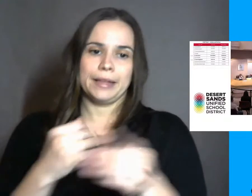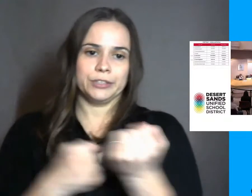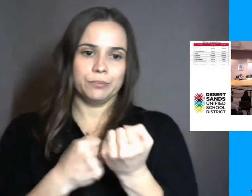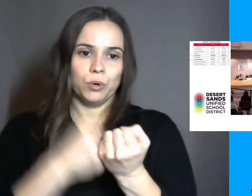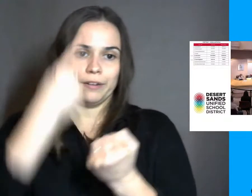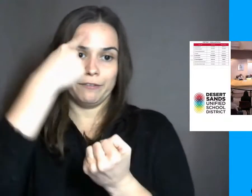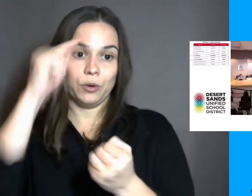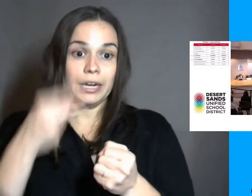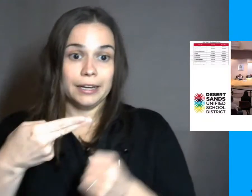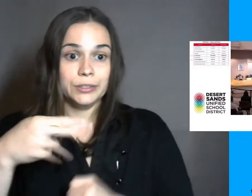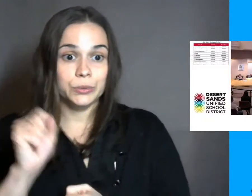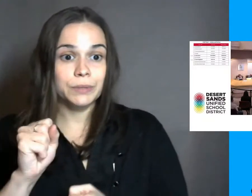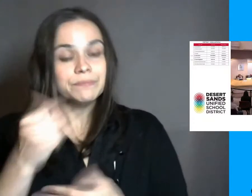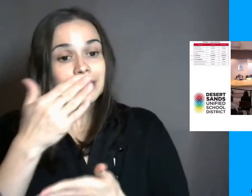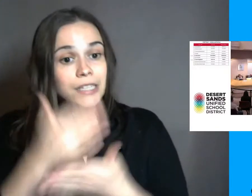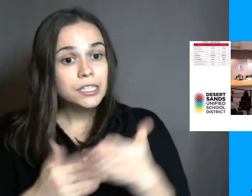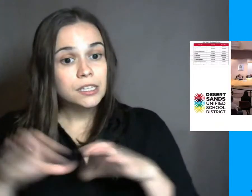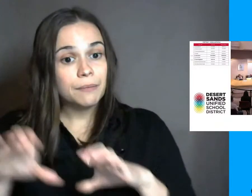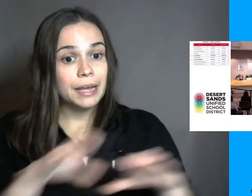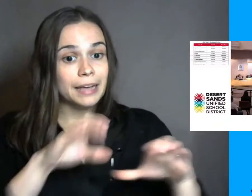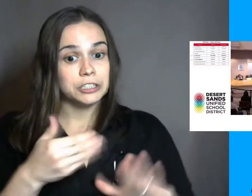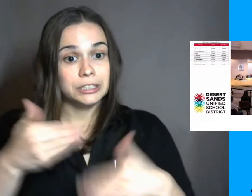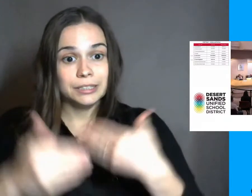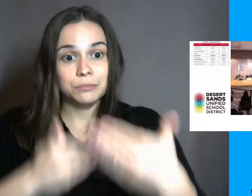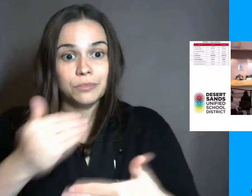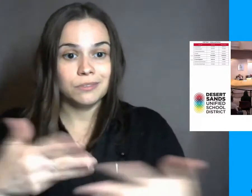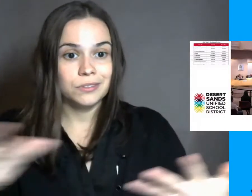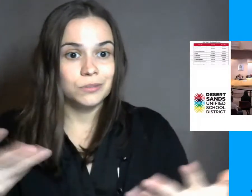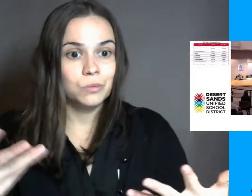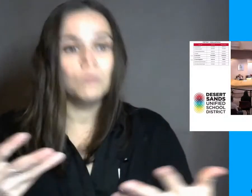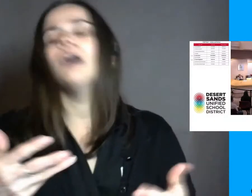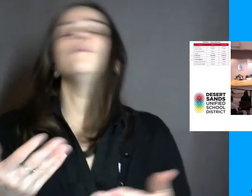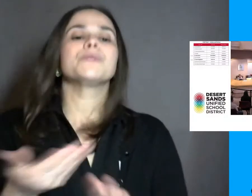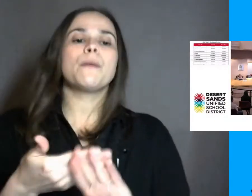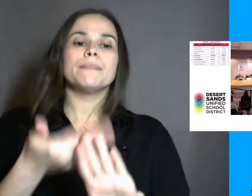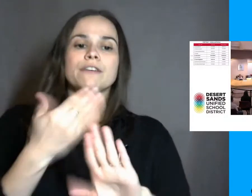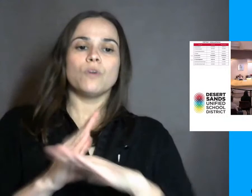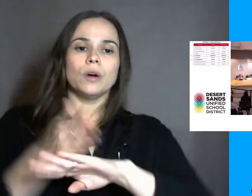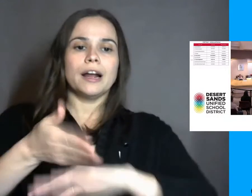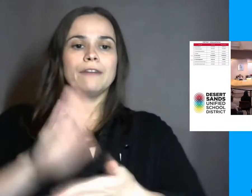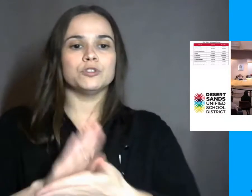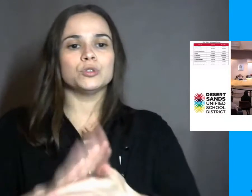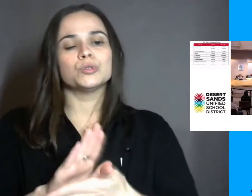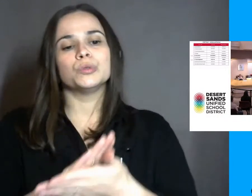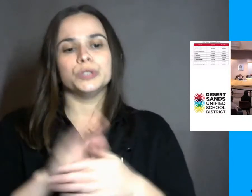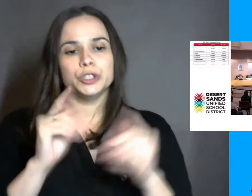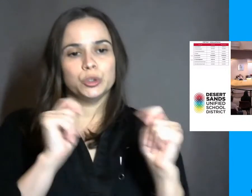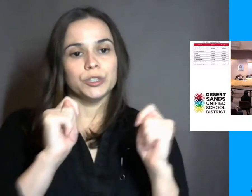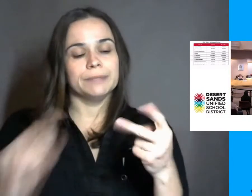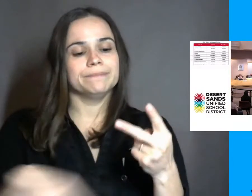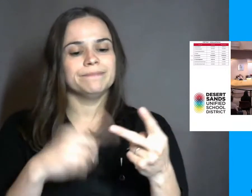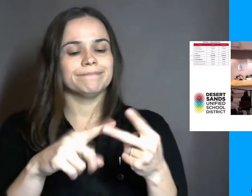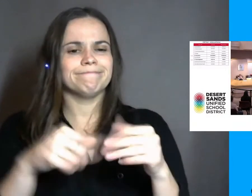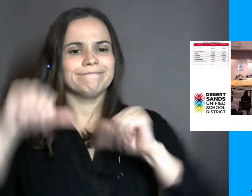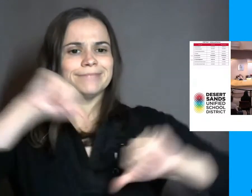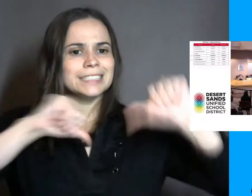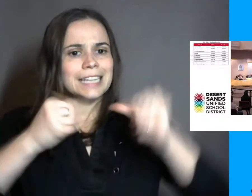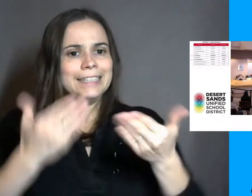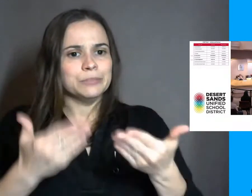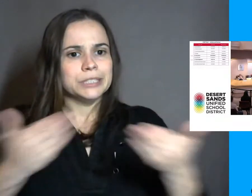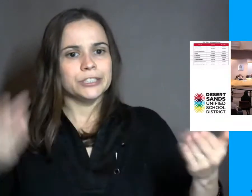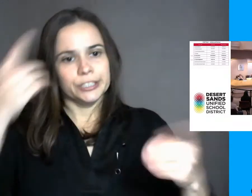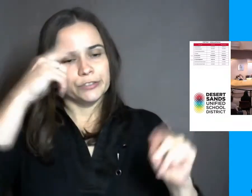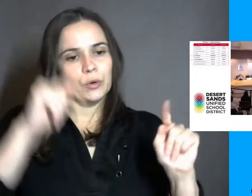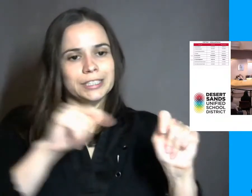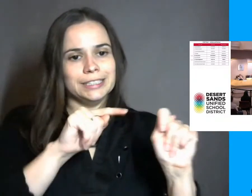in progress are before and after school tutoring, science consumables for our TK through fifth grade students, and